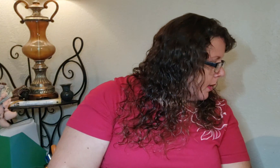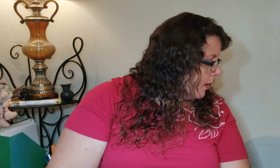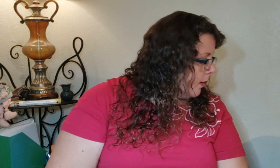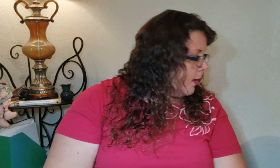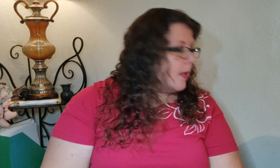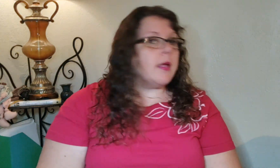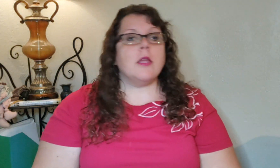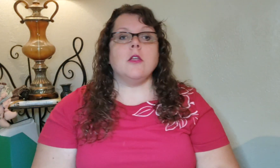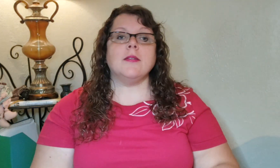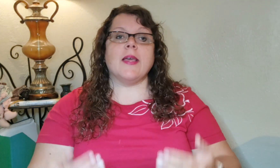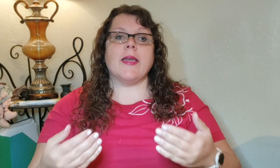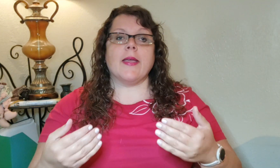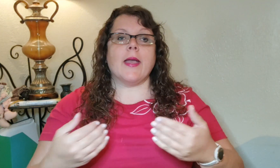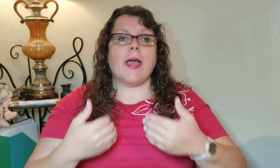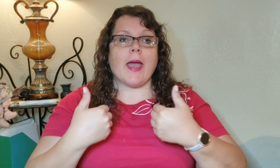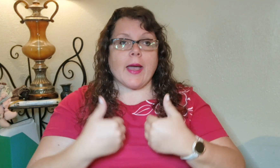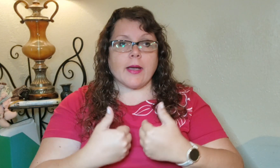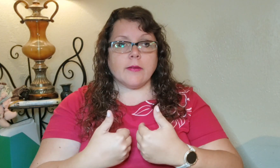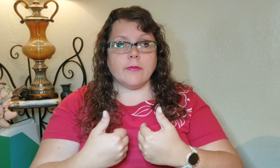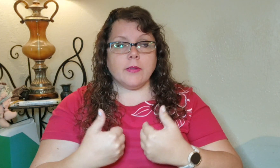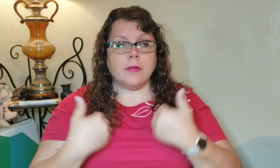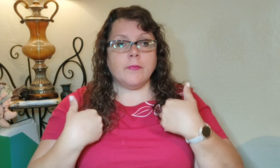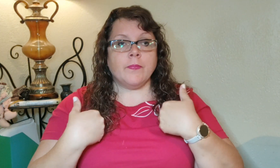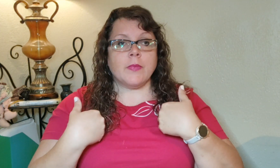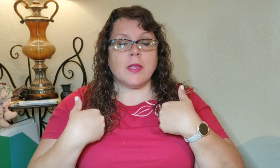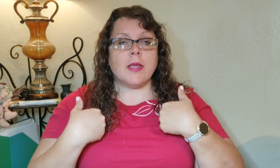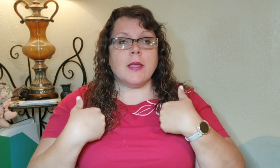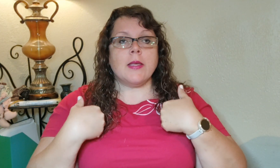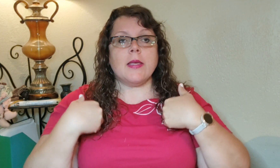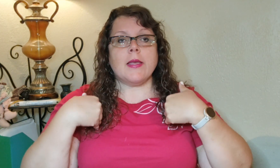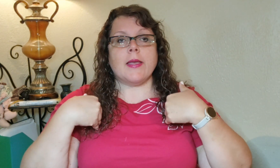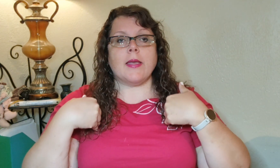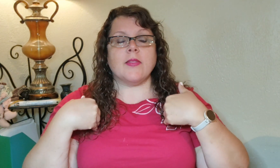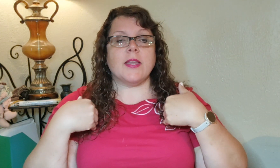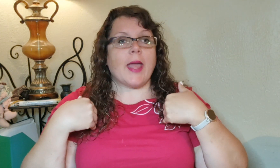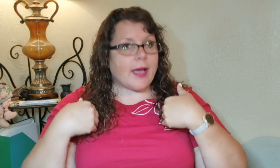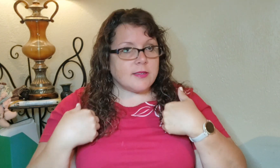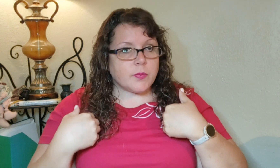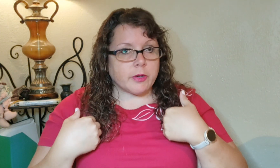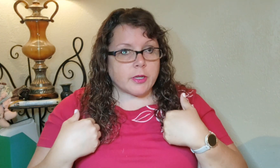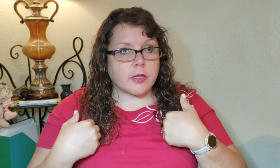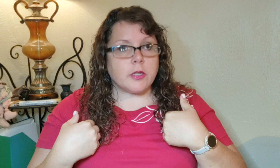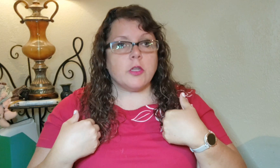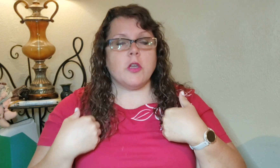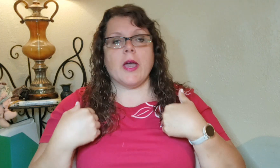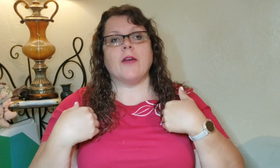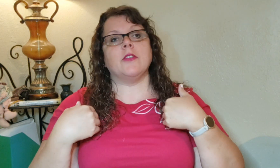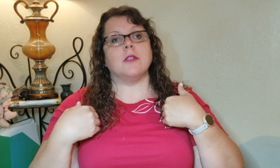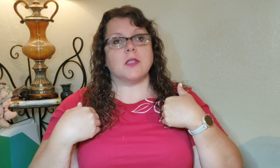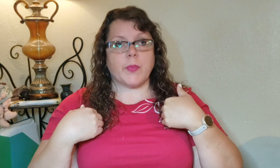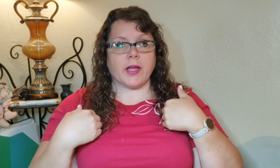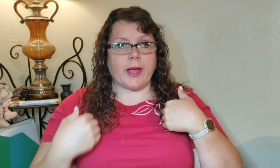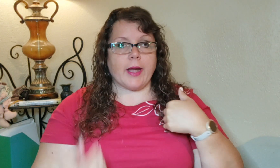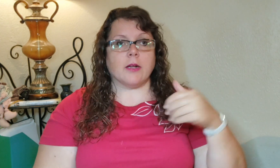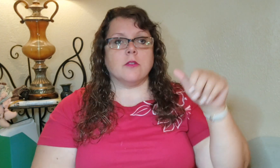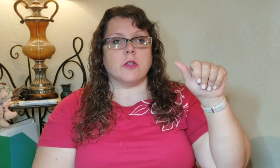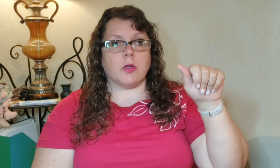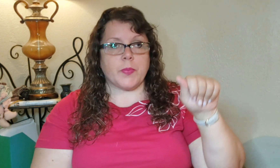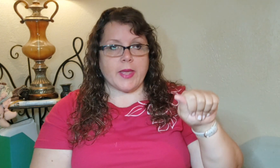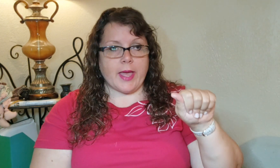See, you say have, and then aspirin you have to spell out. So it'd be